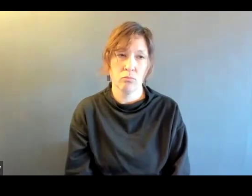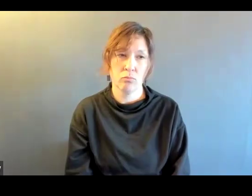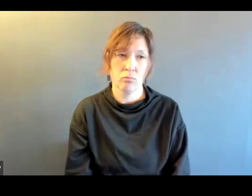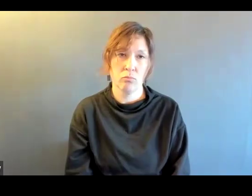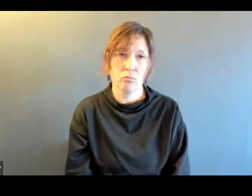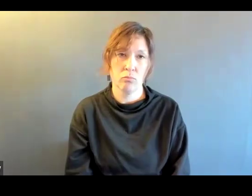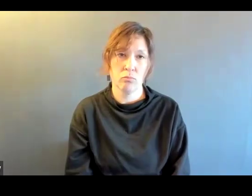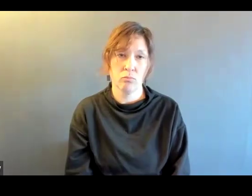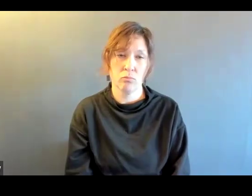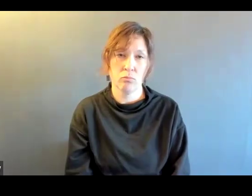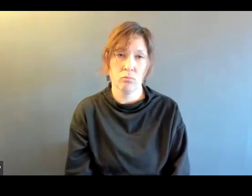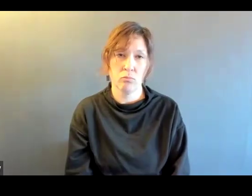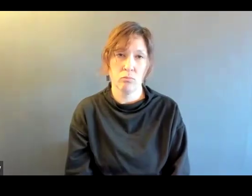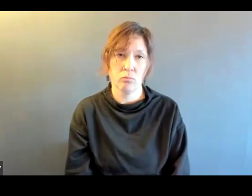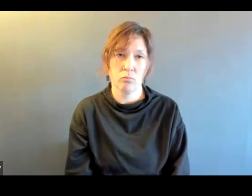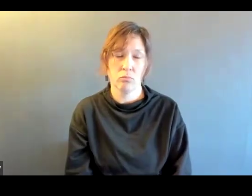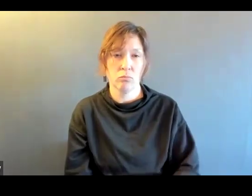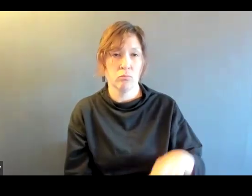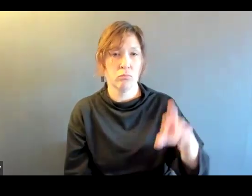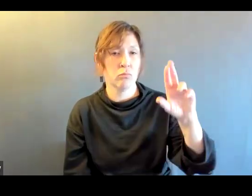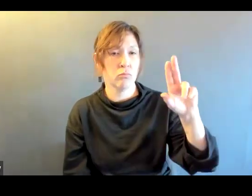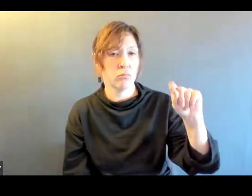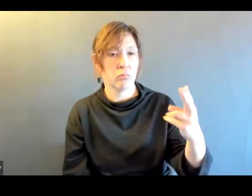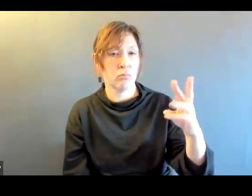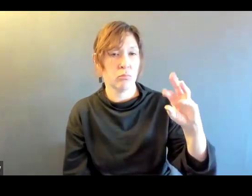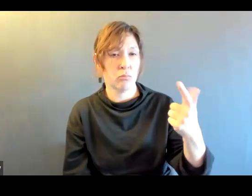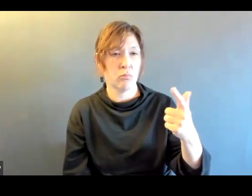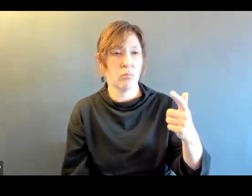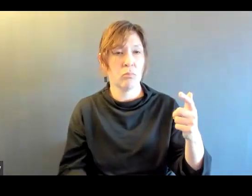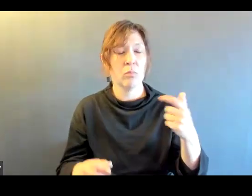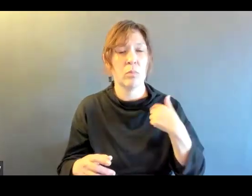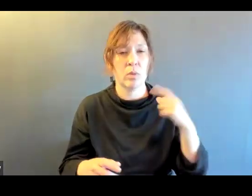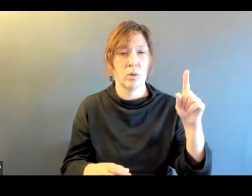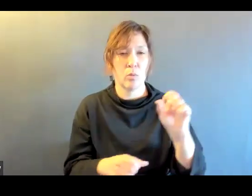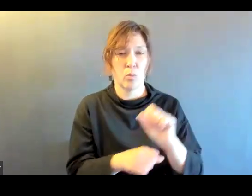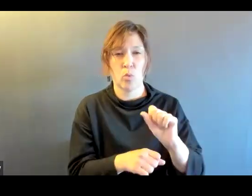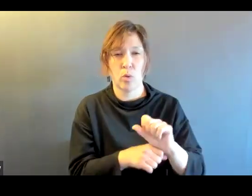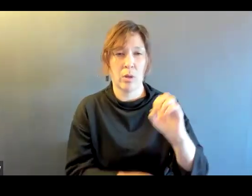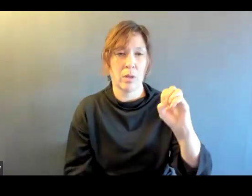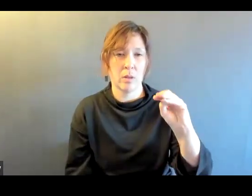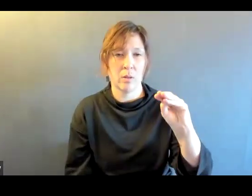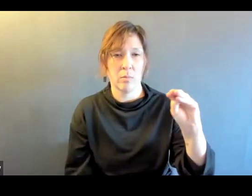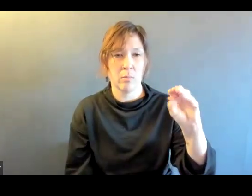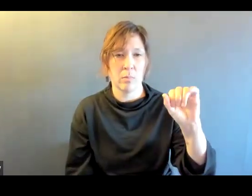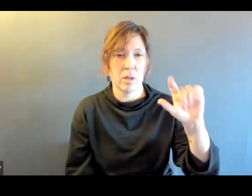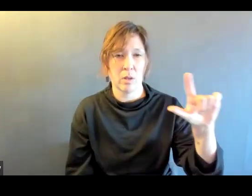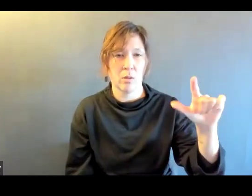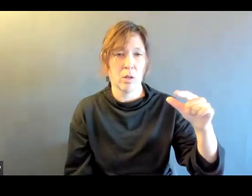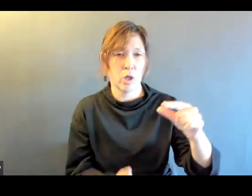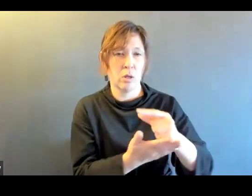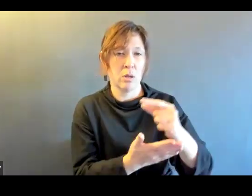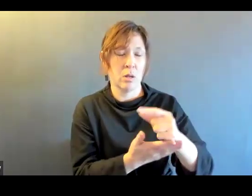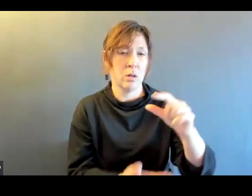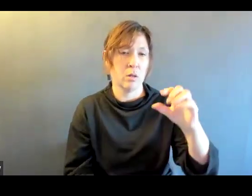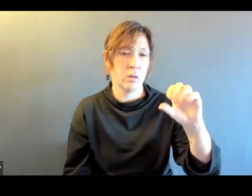Good evening. My name is Ruth Wong, and I am a program director at Emmanuel Gospel Center, a faith-based organization that has partnered closely with CASH